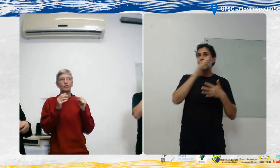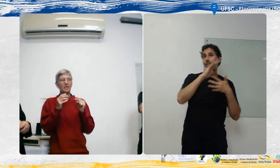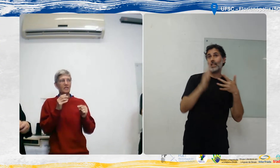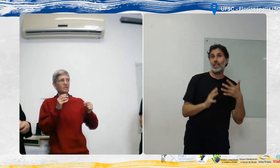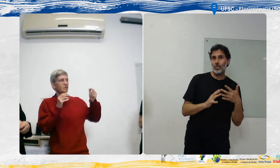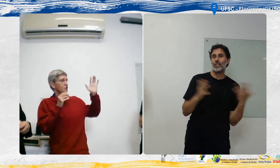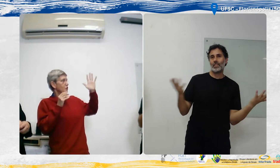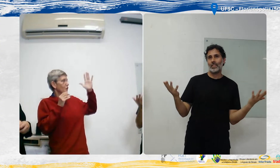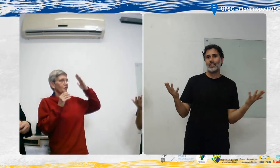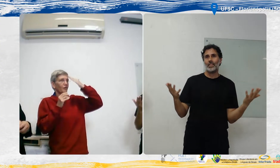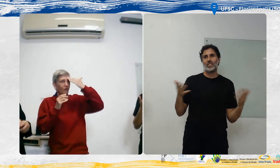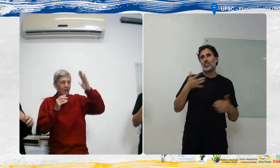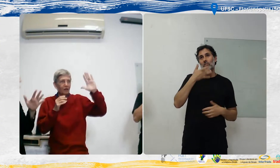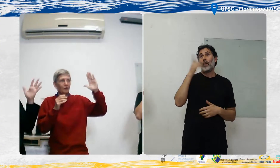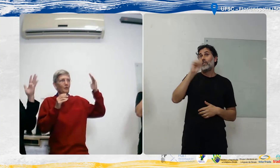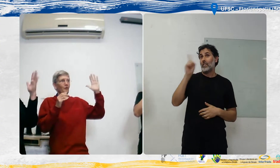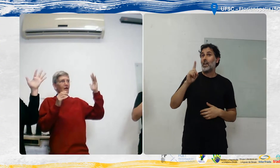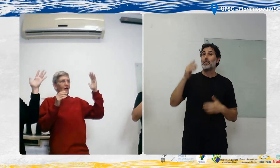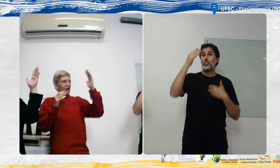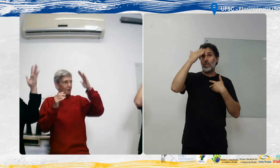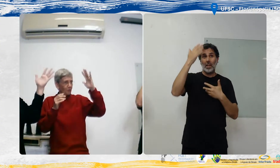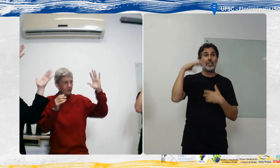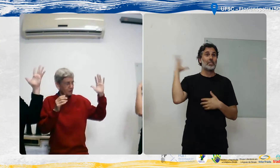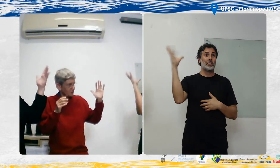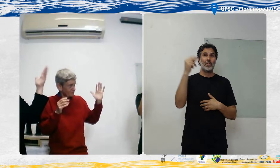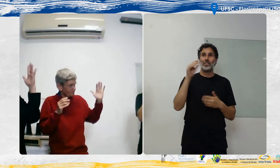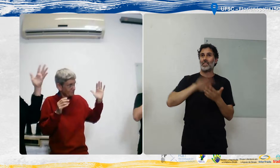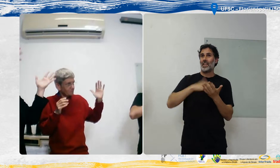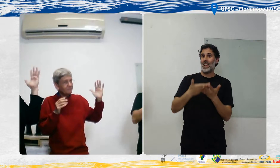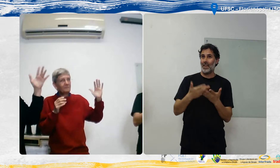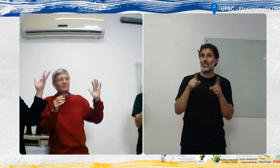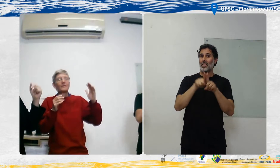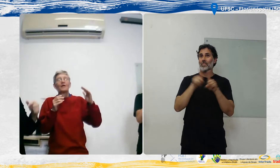not easy. So thank you and well done.